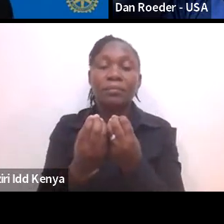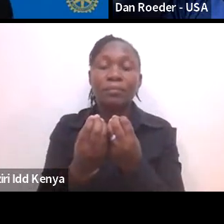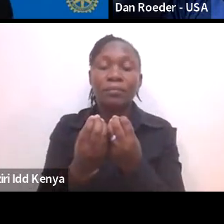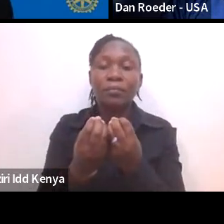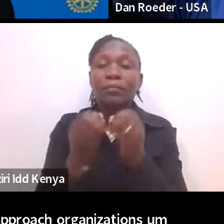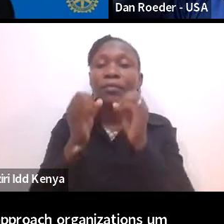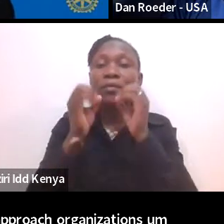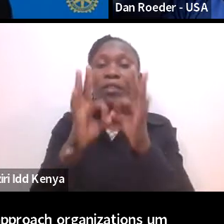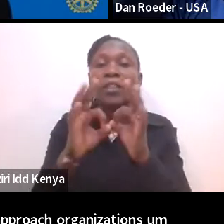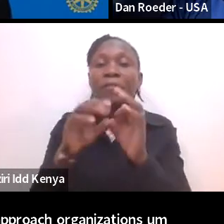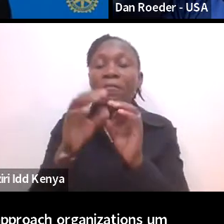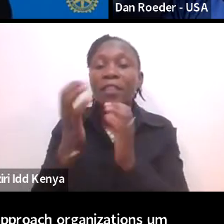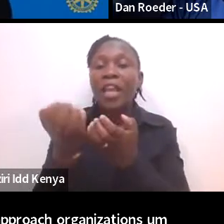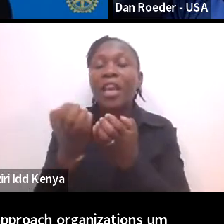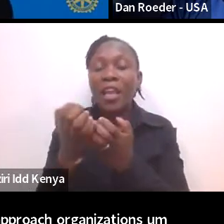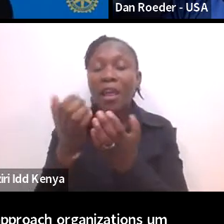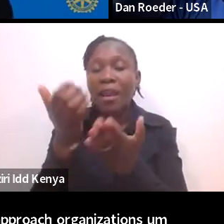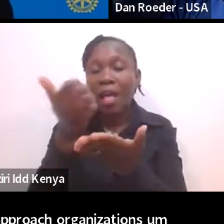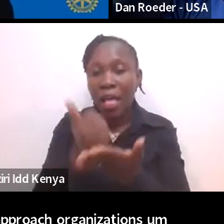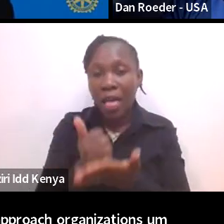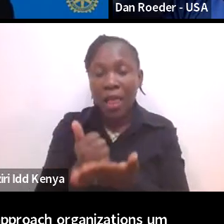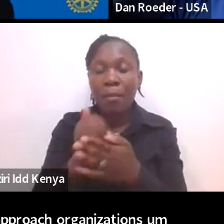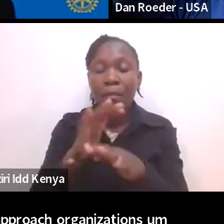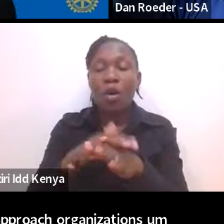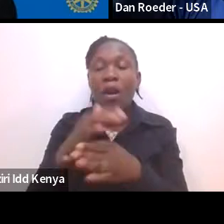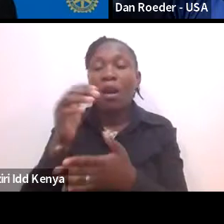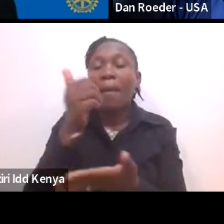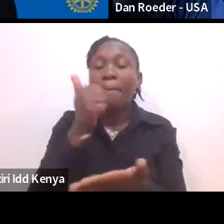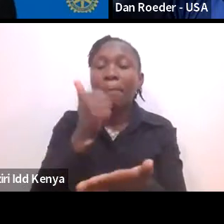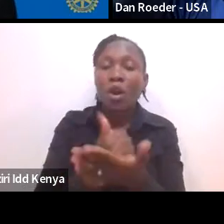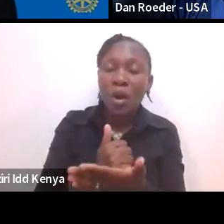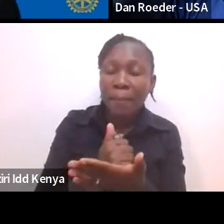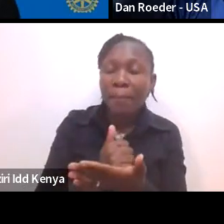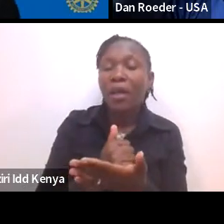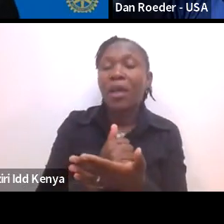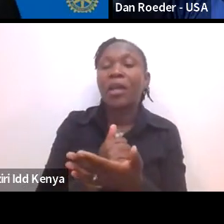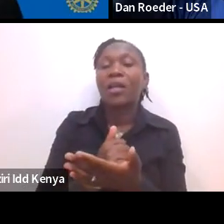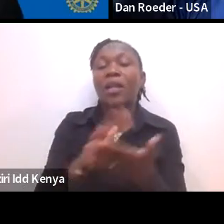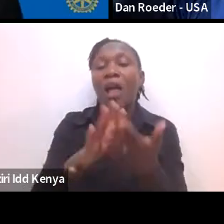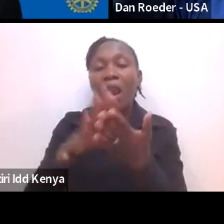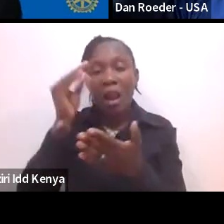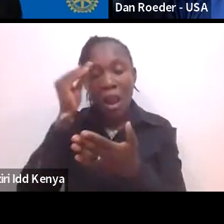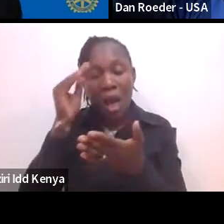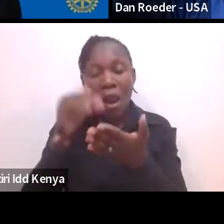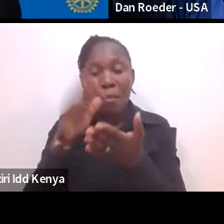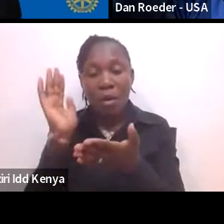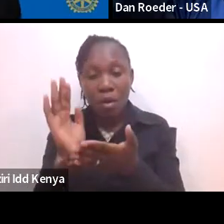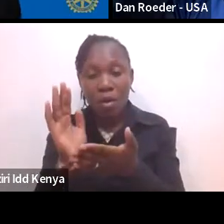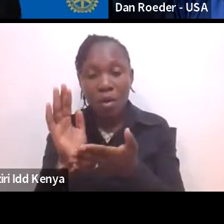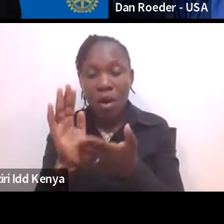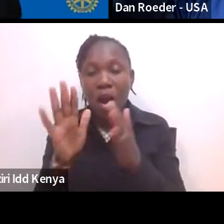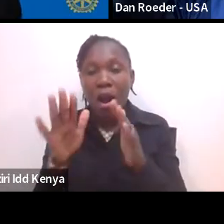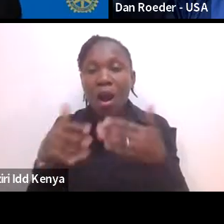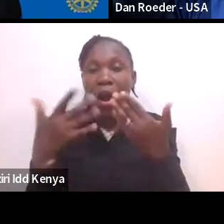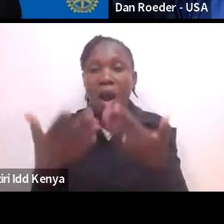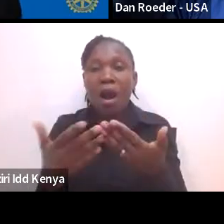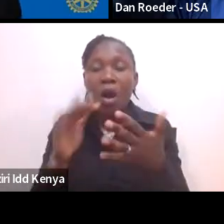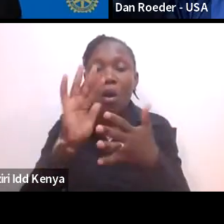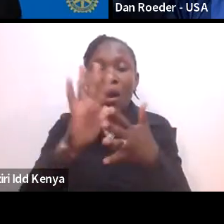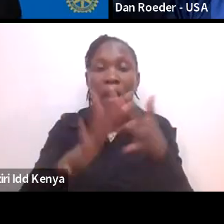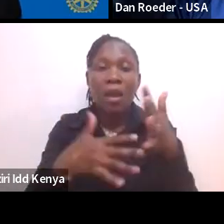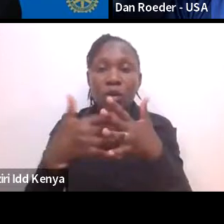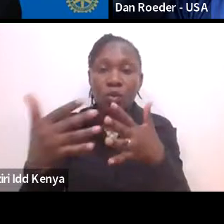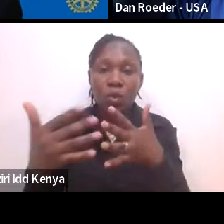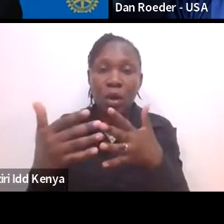need help with getting employment, or if they need to learn more about that field, how to network.